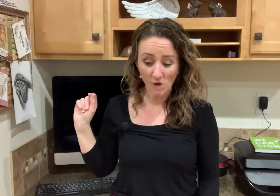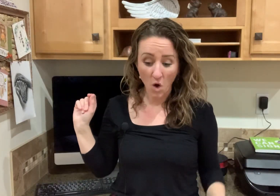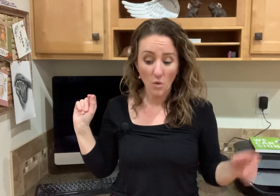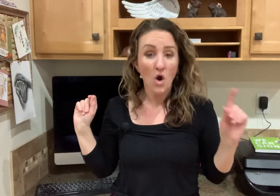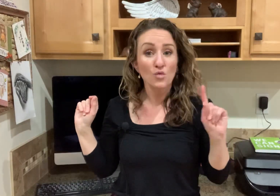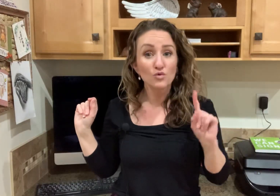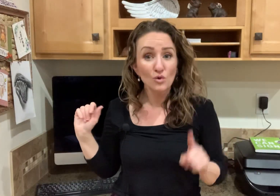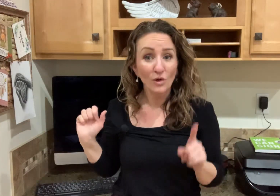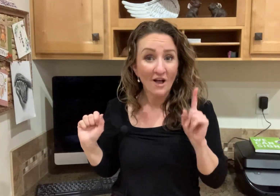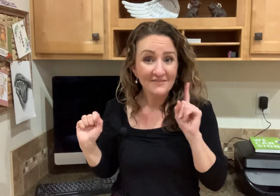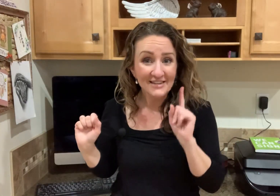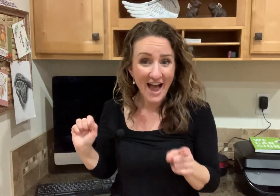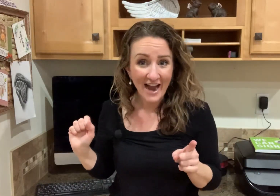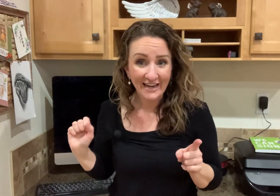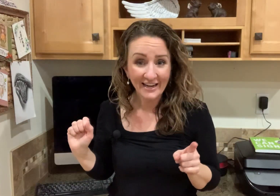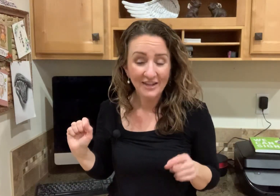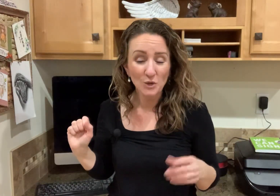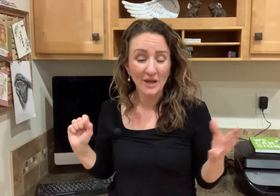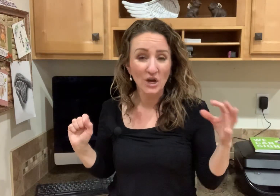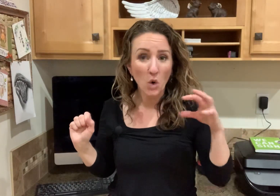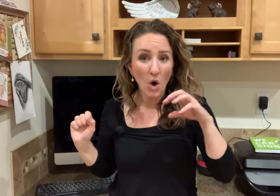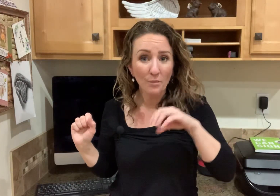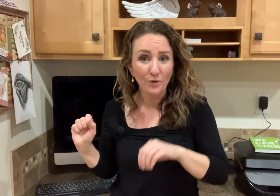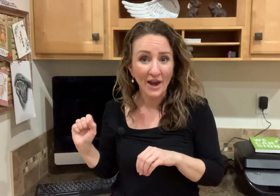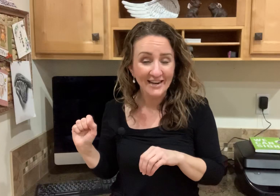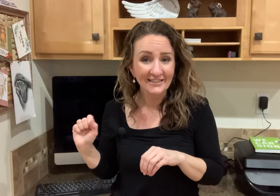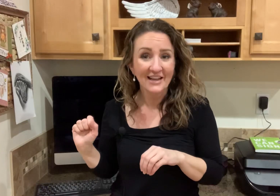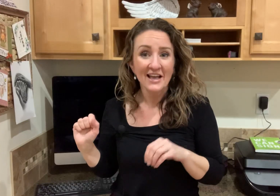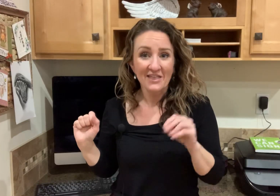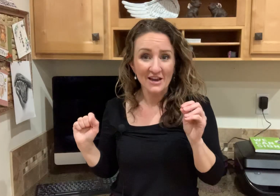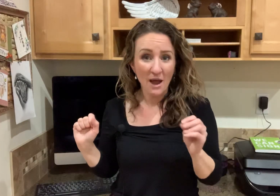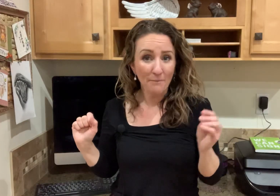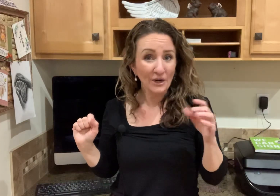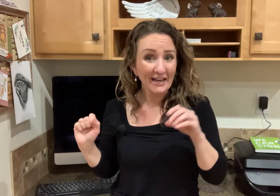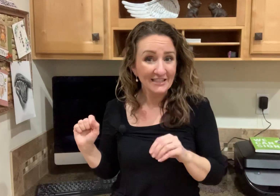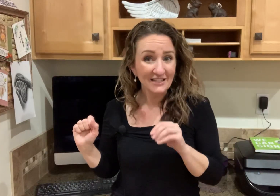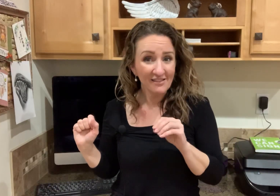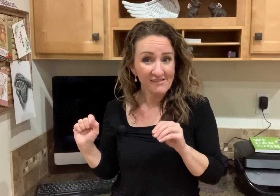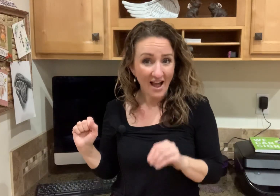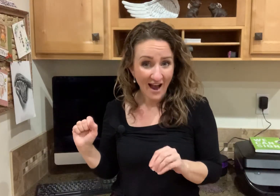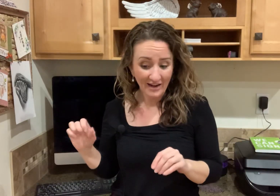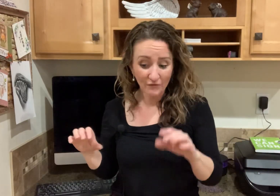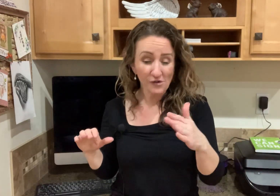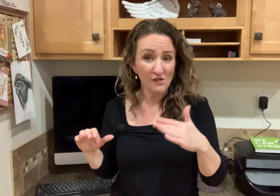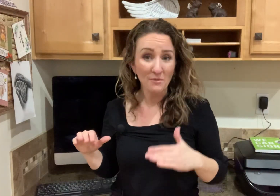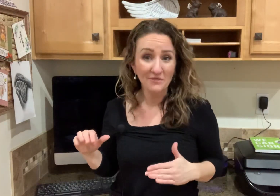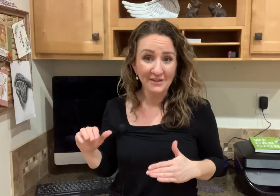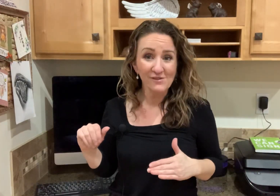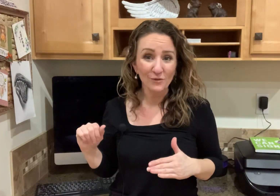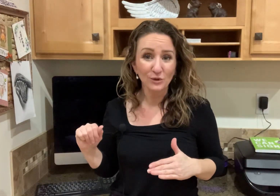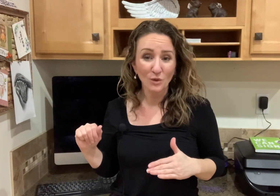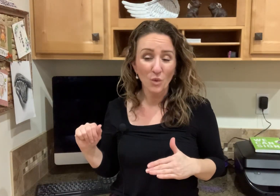also rule of 9. You can incorporate the number into the sign for some of these